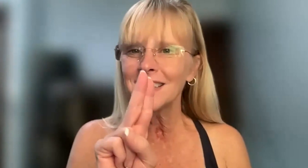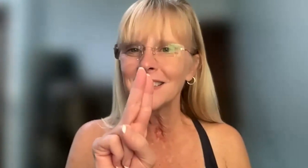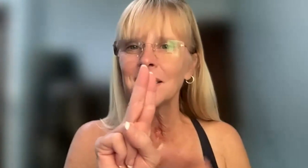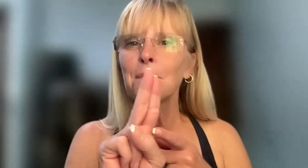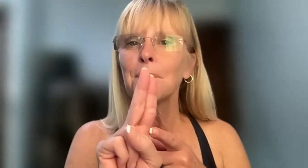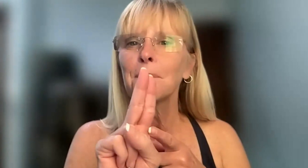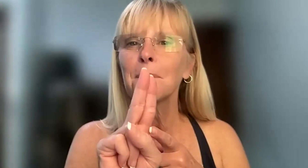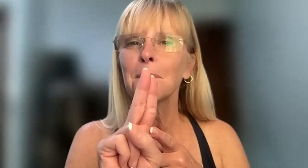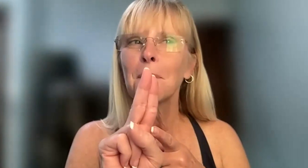is?